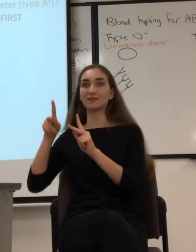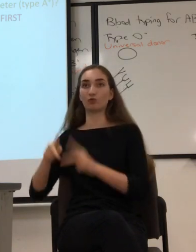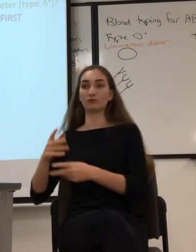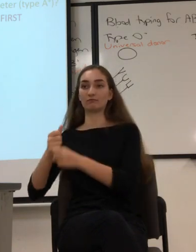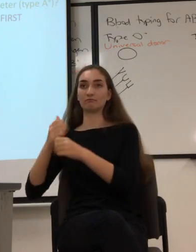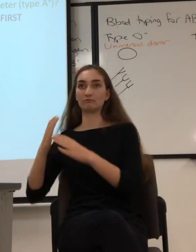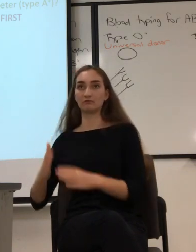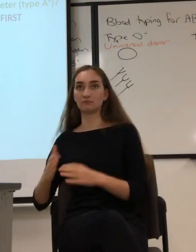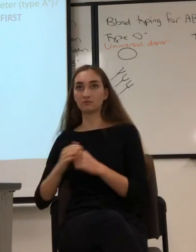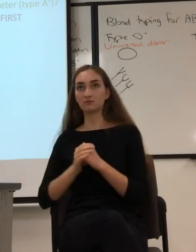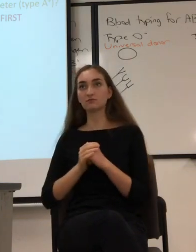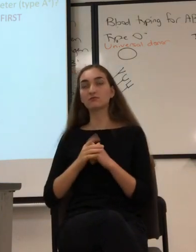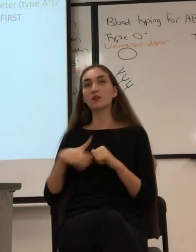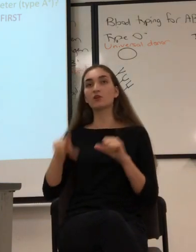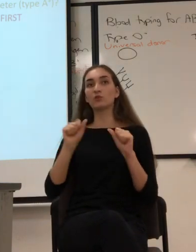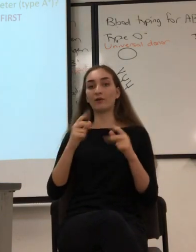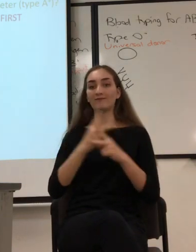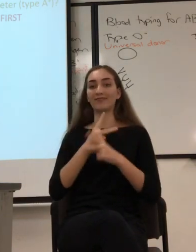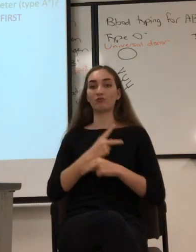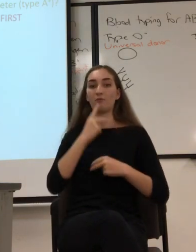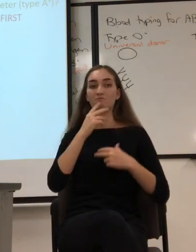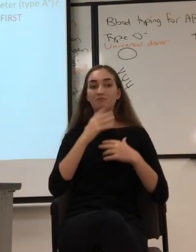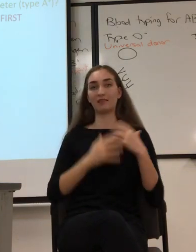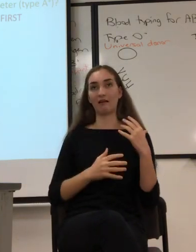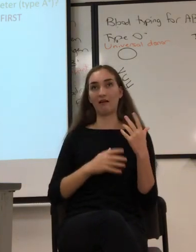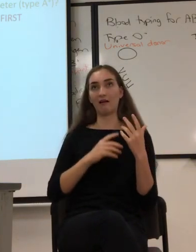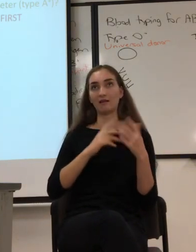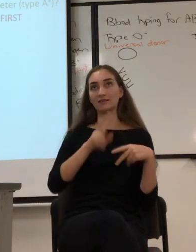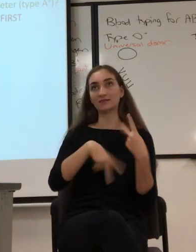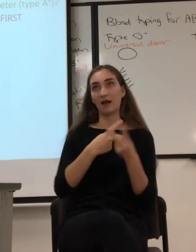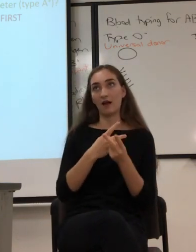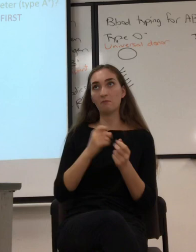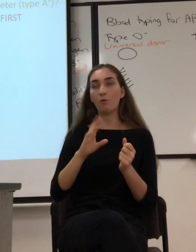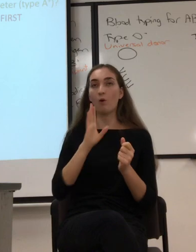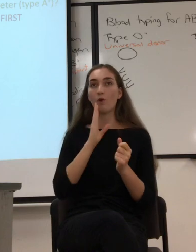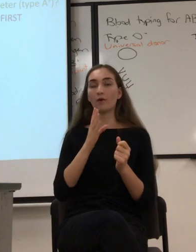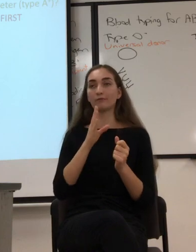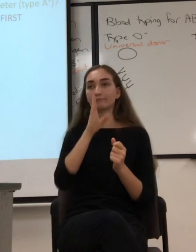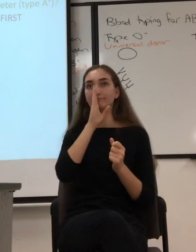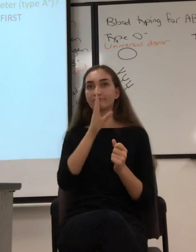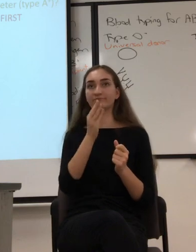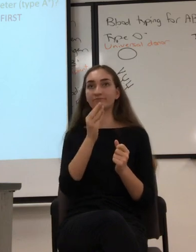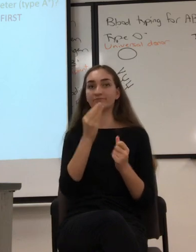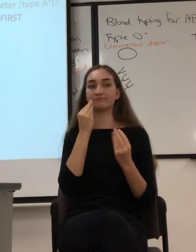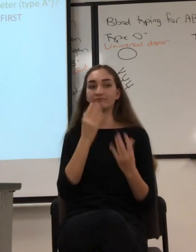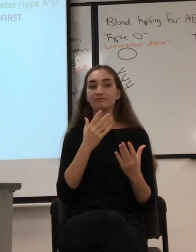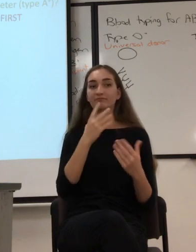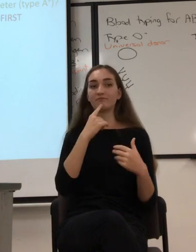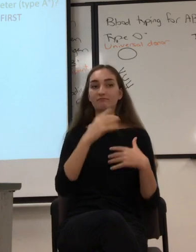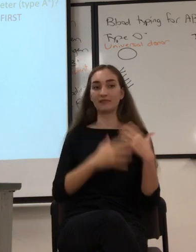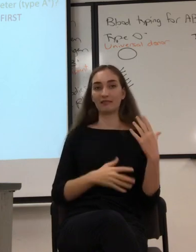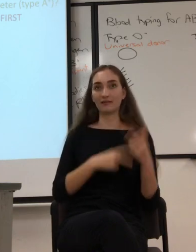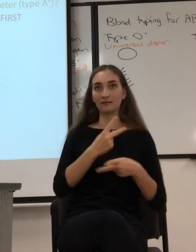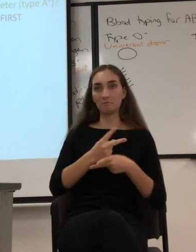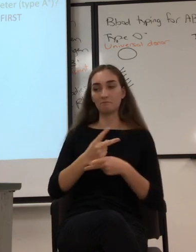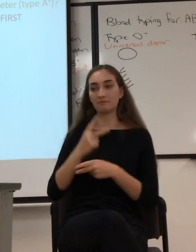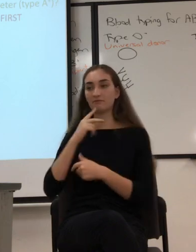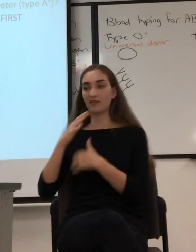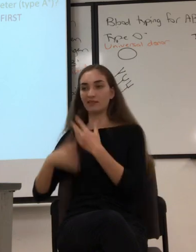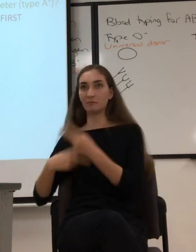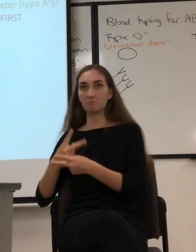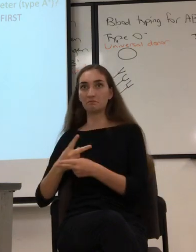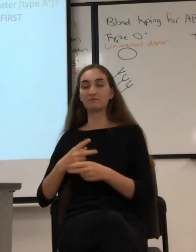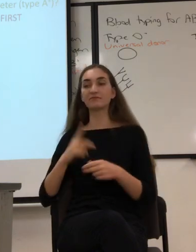at least have you deduce what the blood types are. So before we can answer this question, we must first consider, I ask you